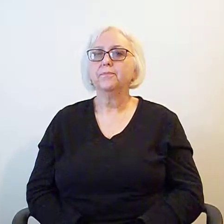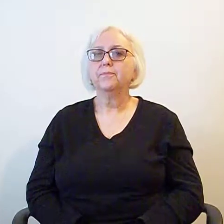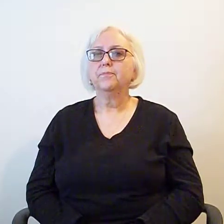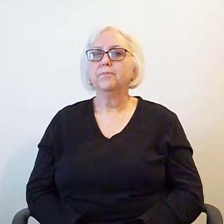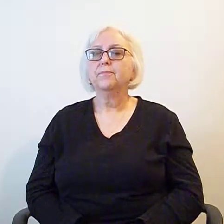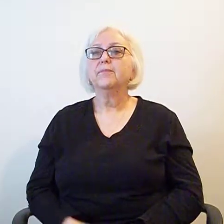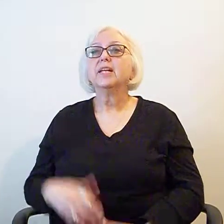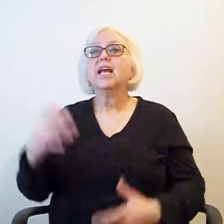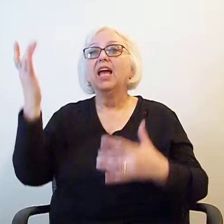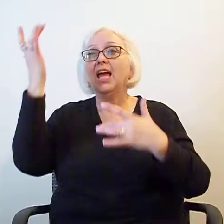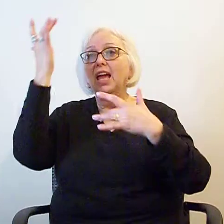Illness directive.